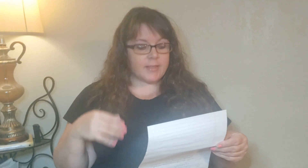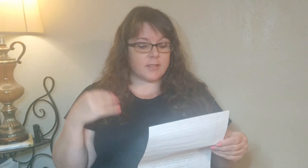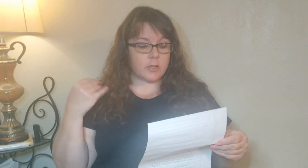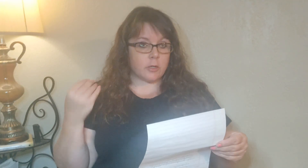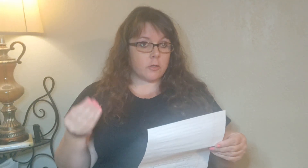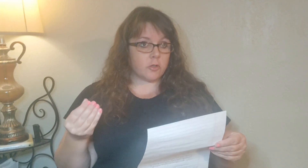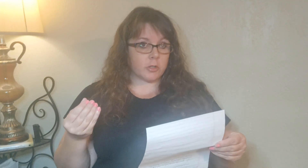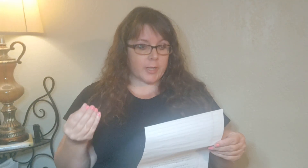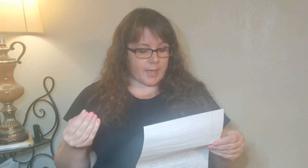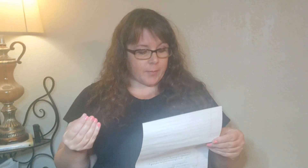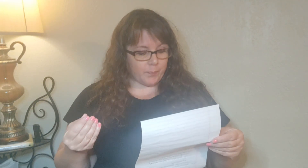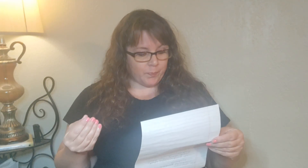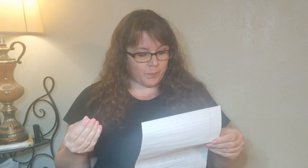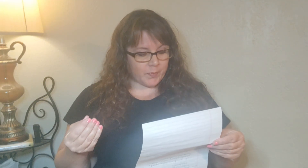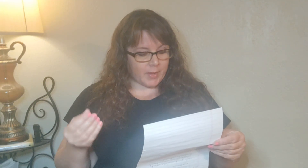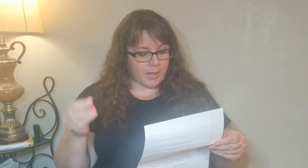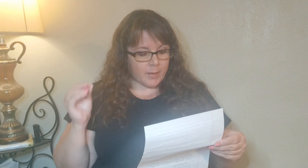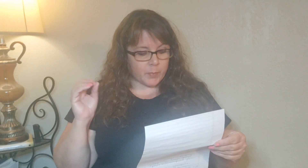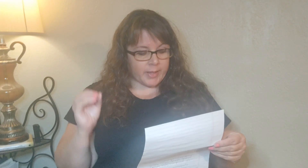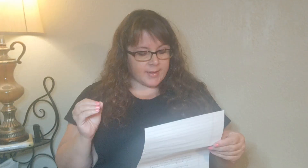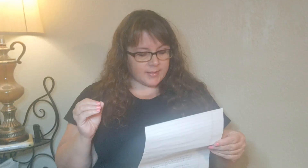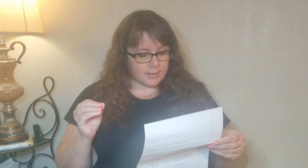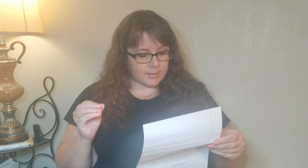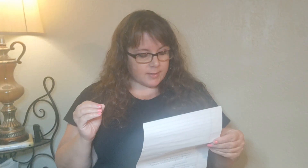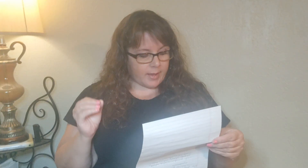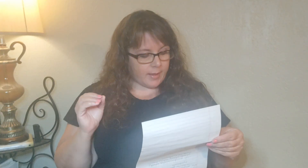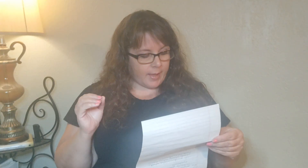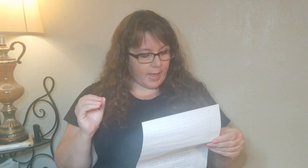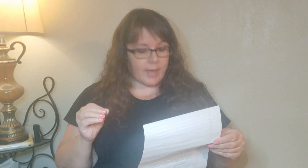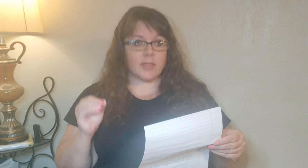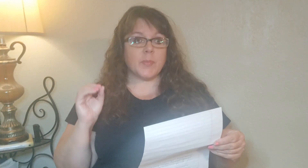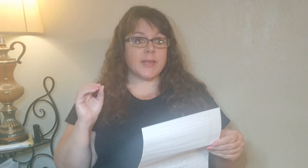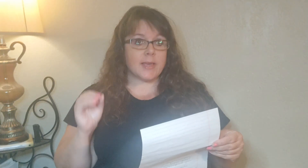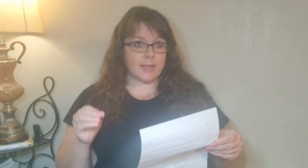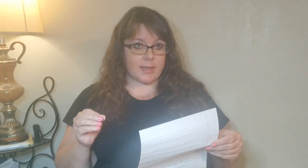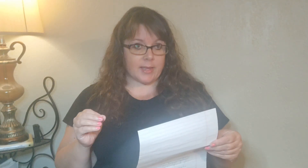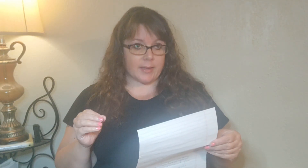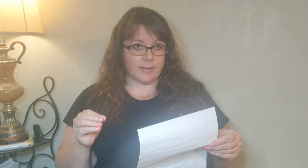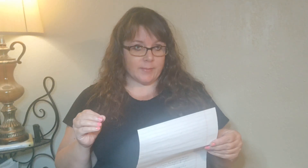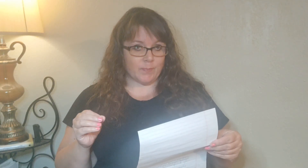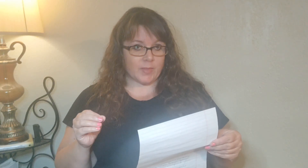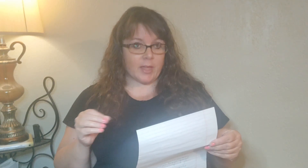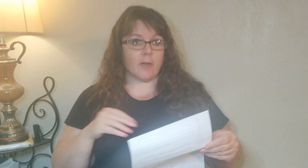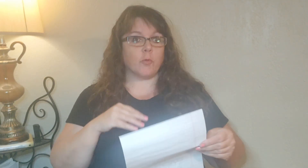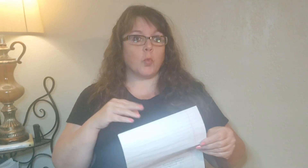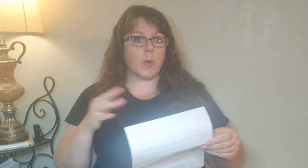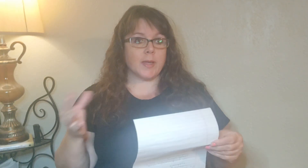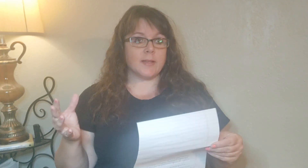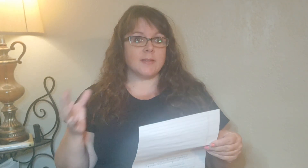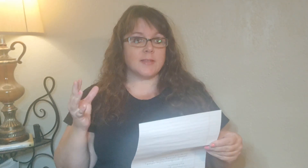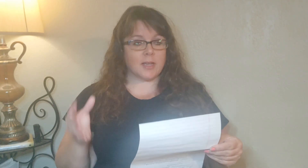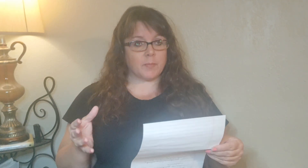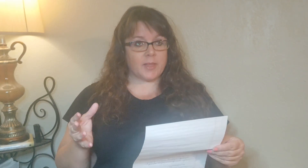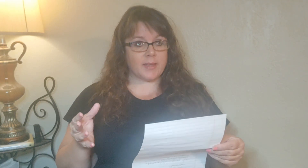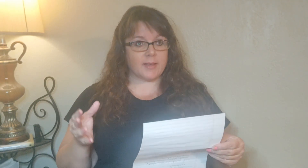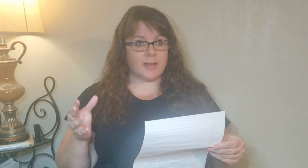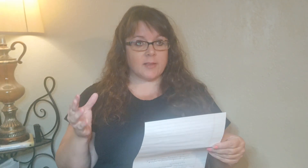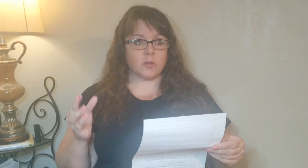this usually places at the beginning of when something is going